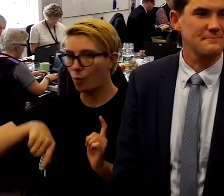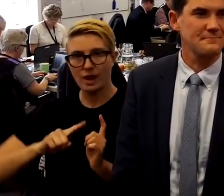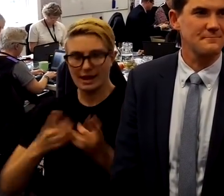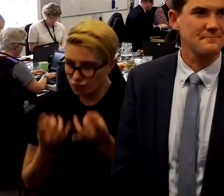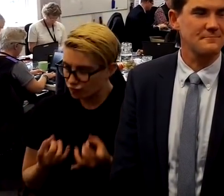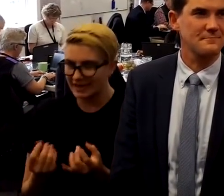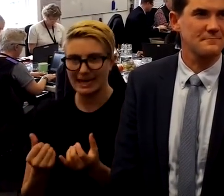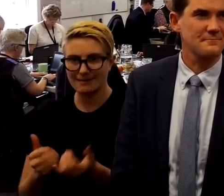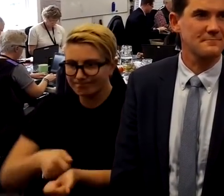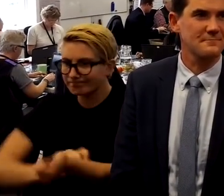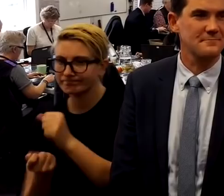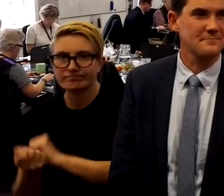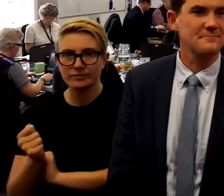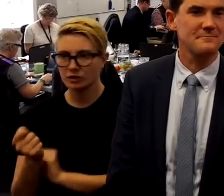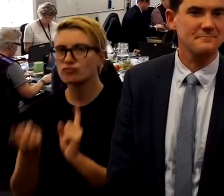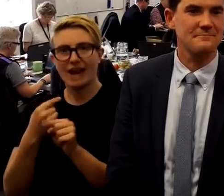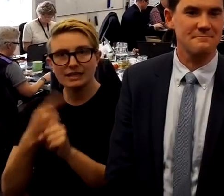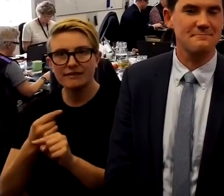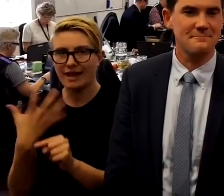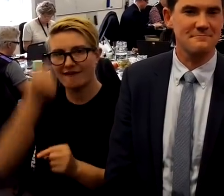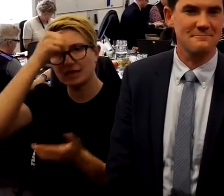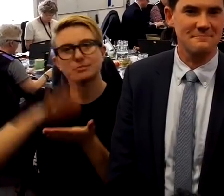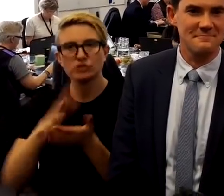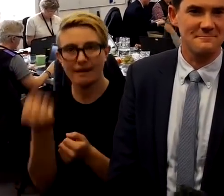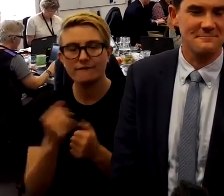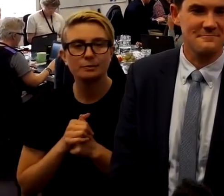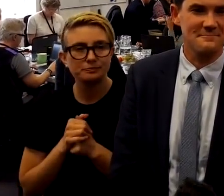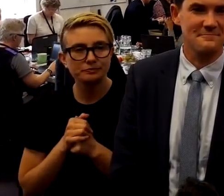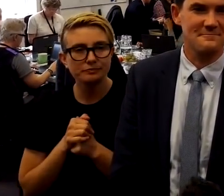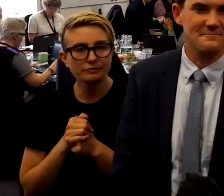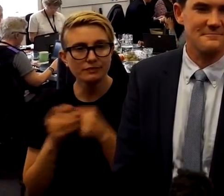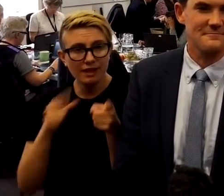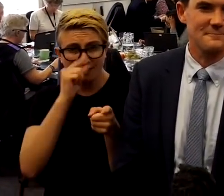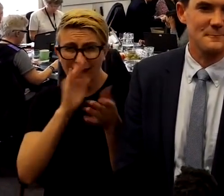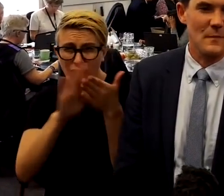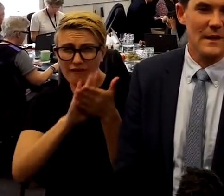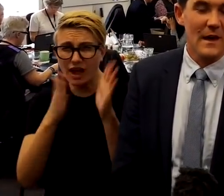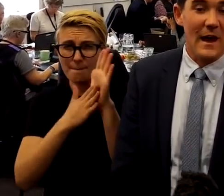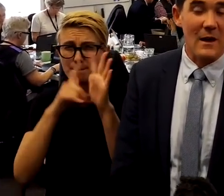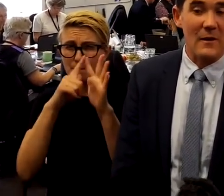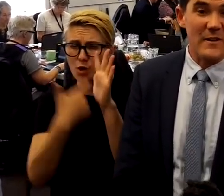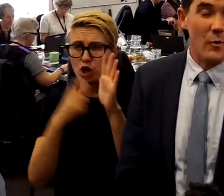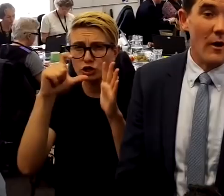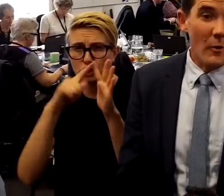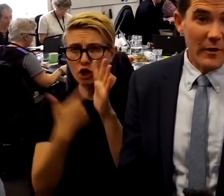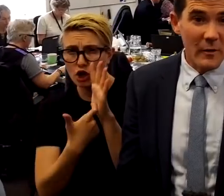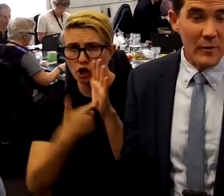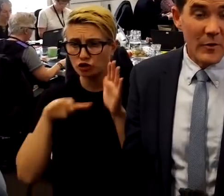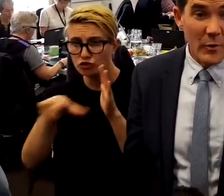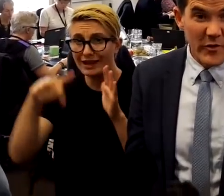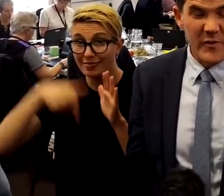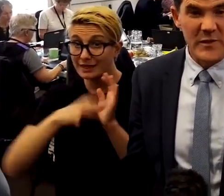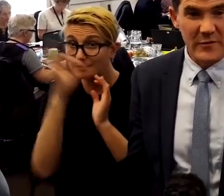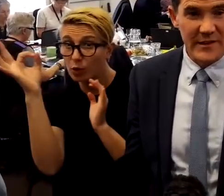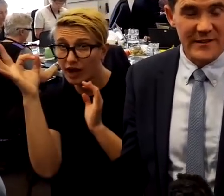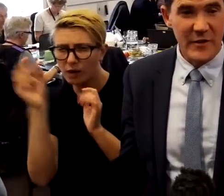sort of thing. You know, we are pretty experienced. So, And can you please clarify exactly what happened on Mercer Street this morning? So I'm not